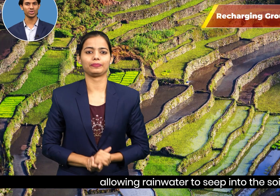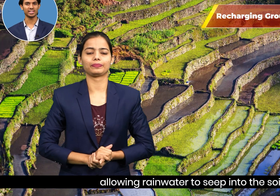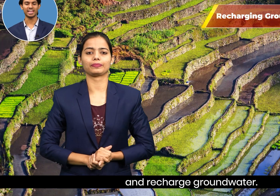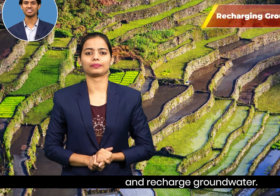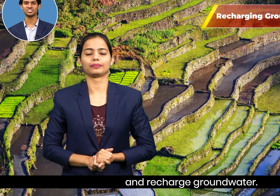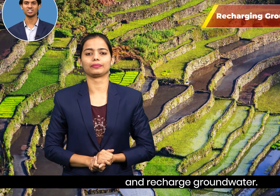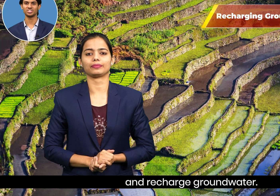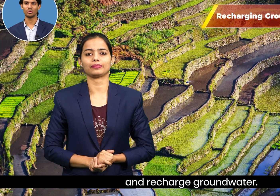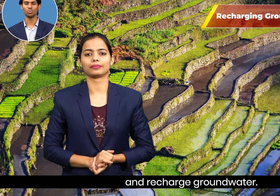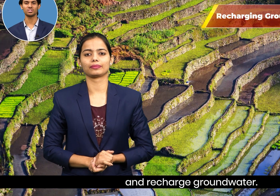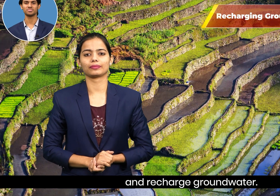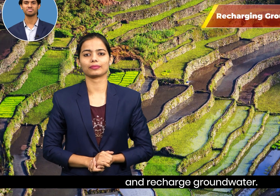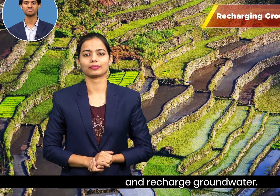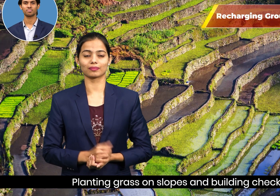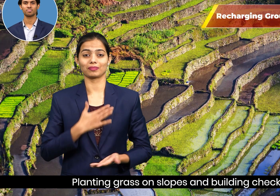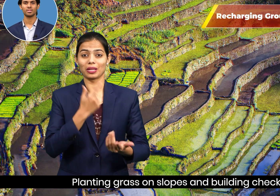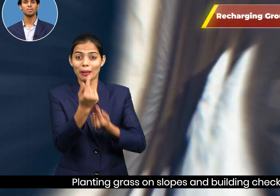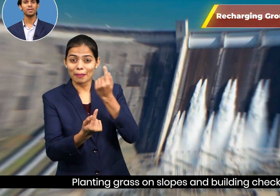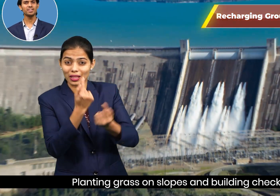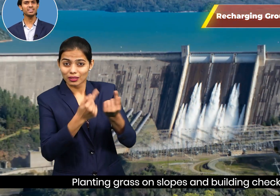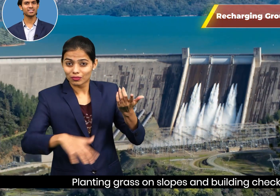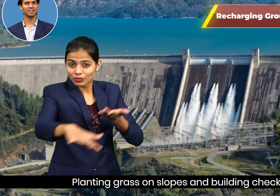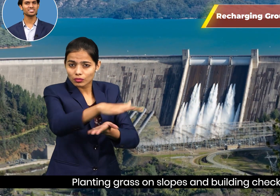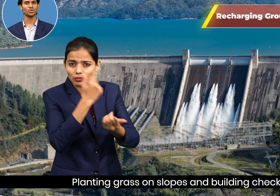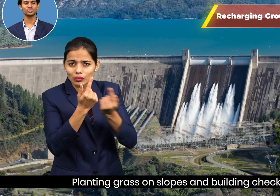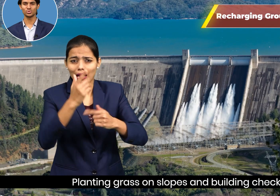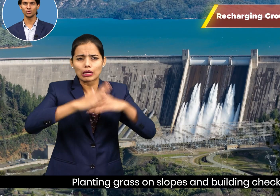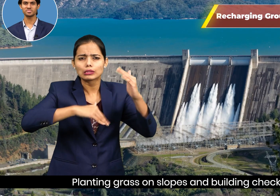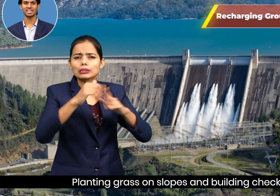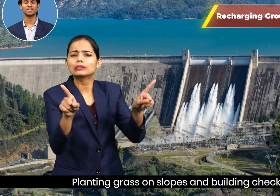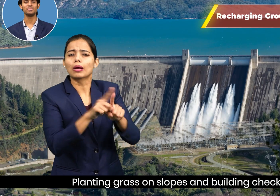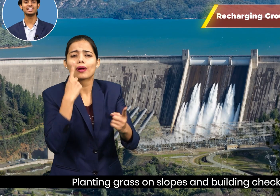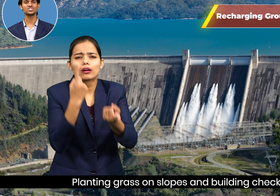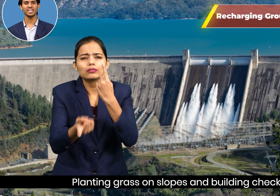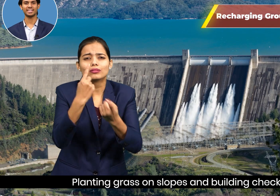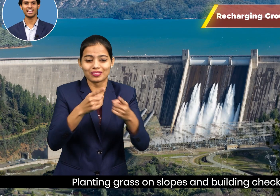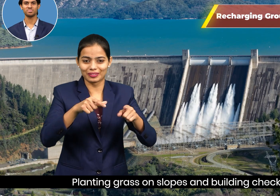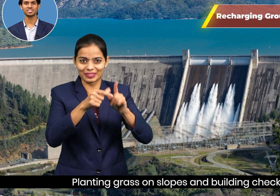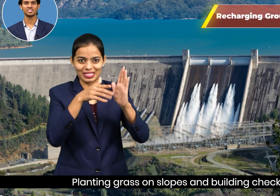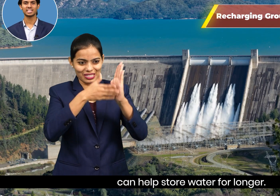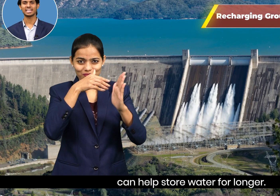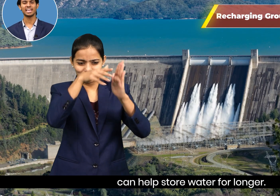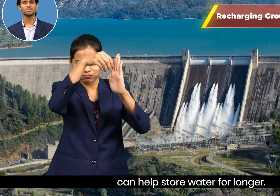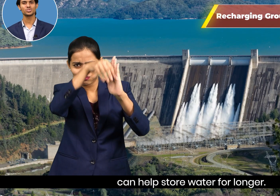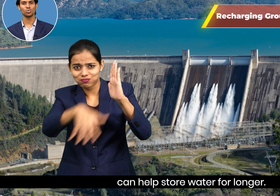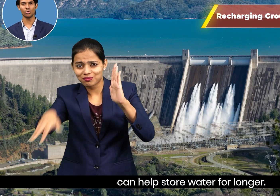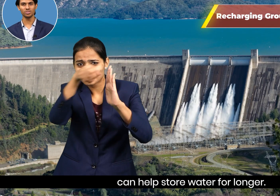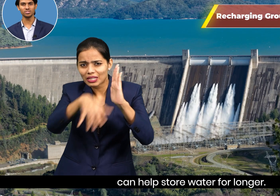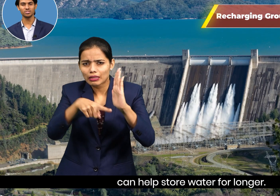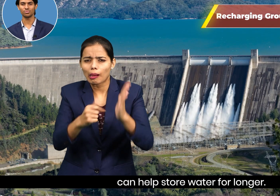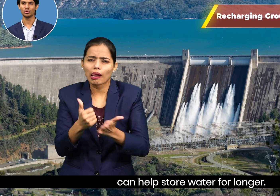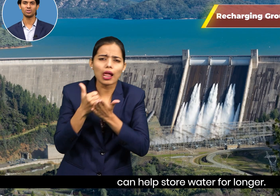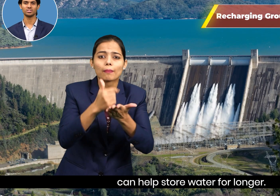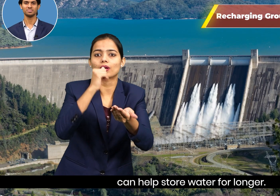the soil and recharge groundwater. Planting grass on slopes and building check dams can help store